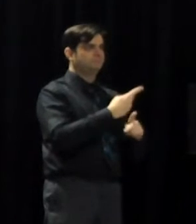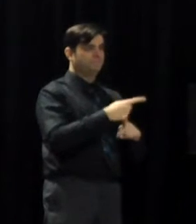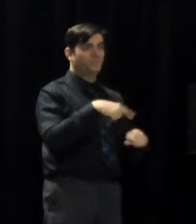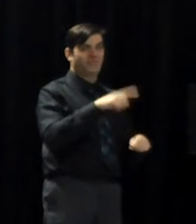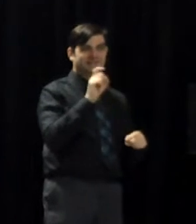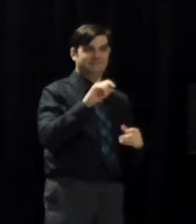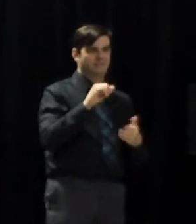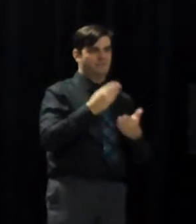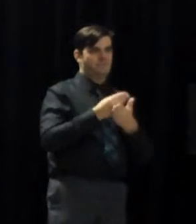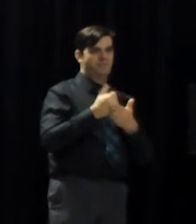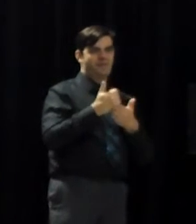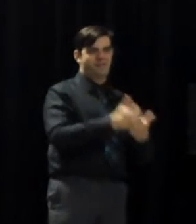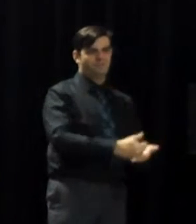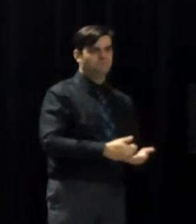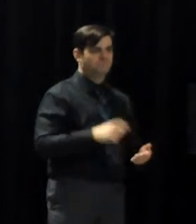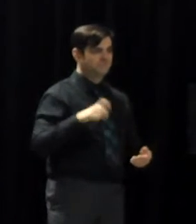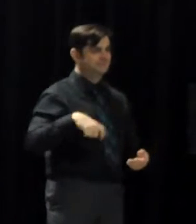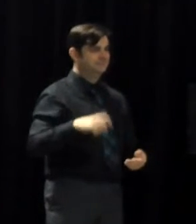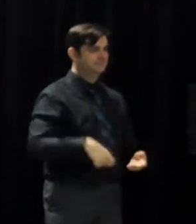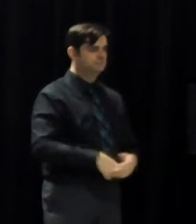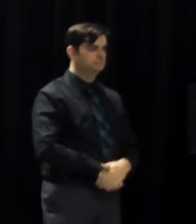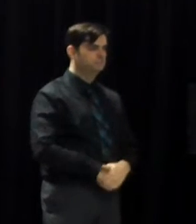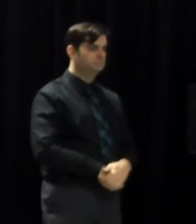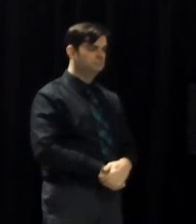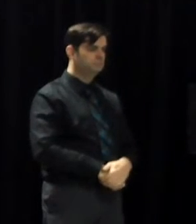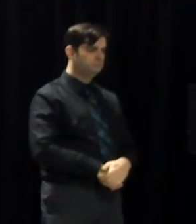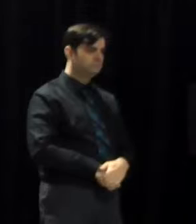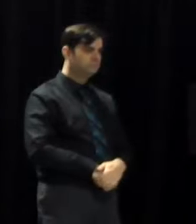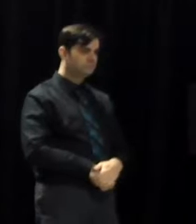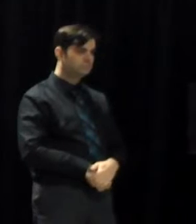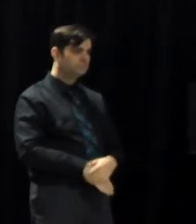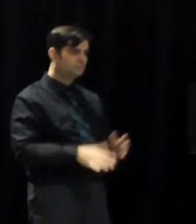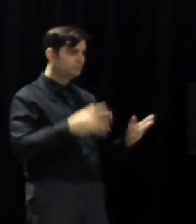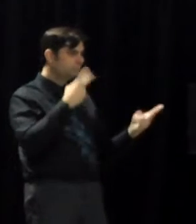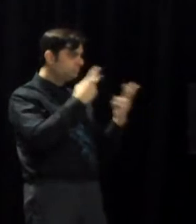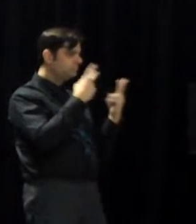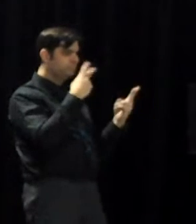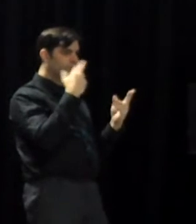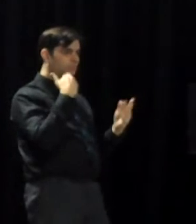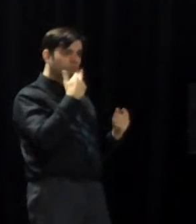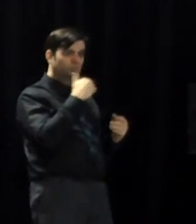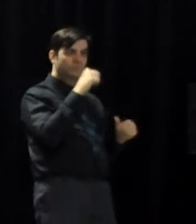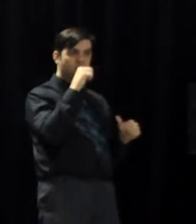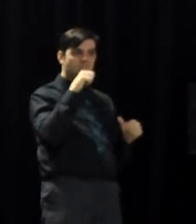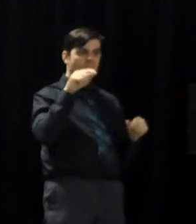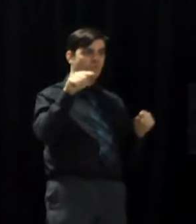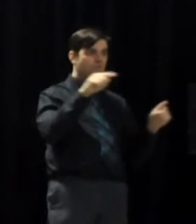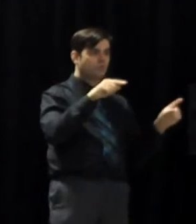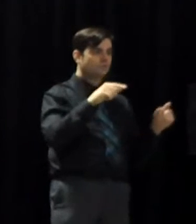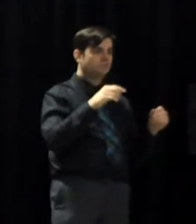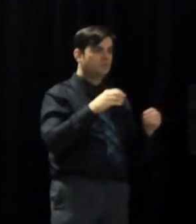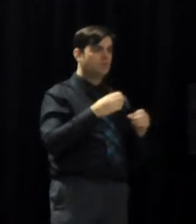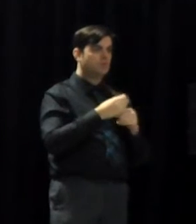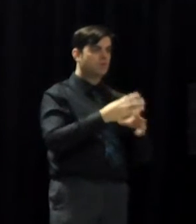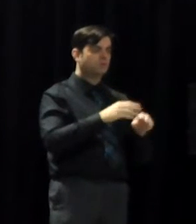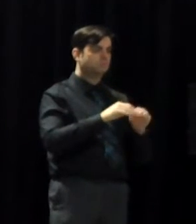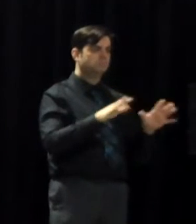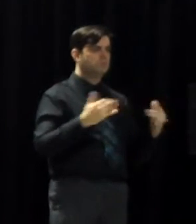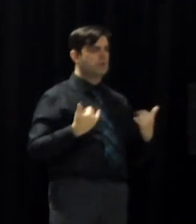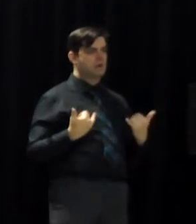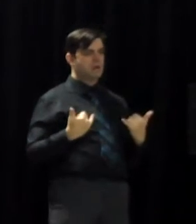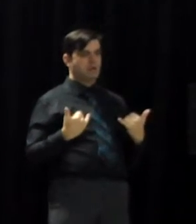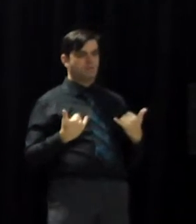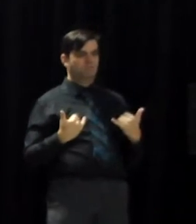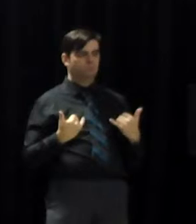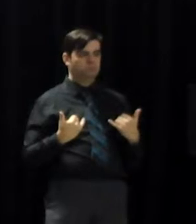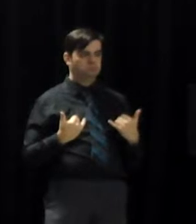We've seen hospitality drive caseloads. It's not driving the cases now because in many cases they